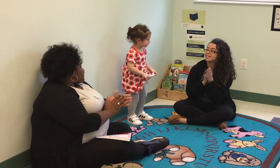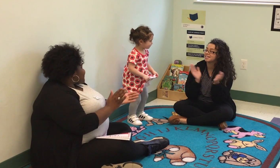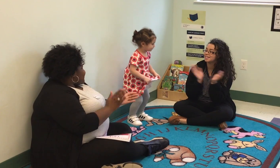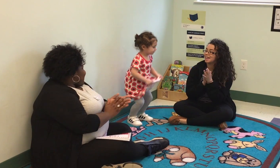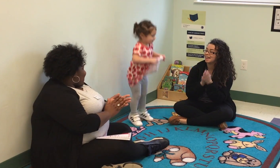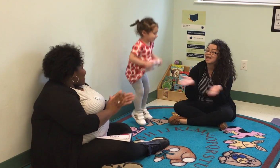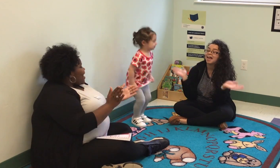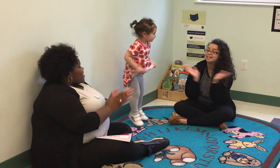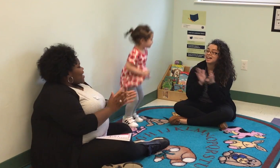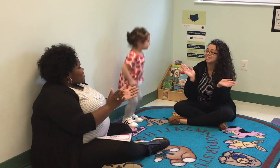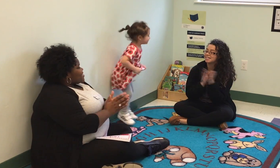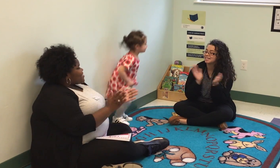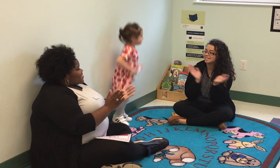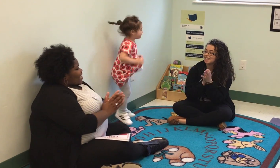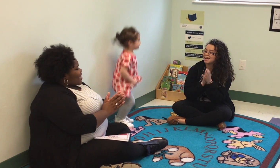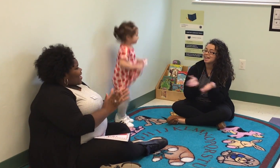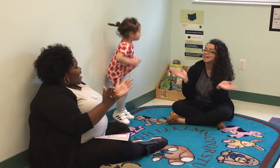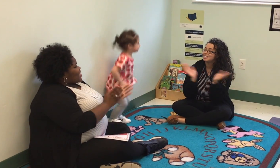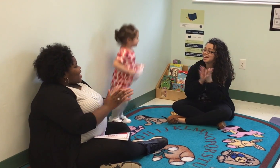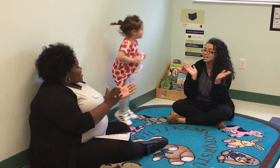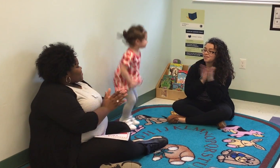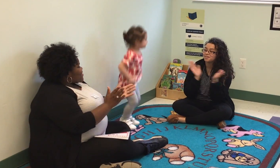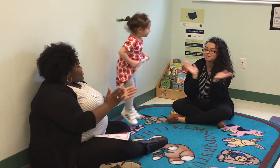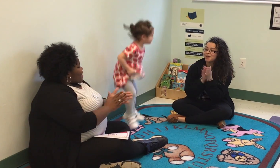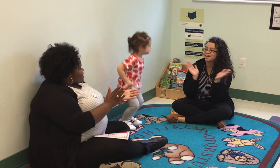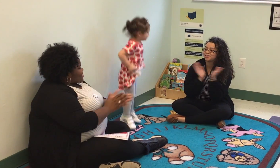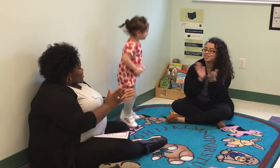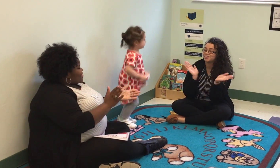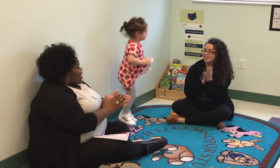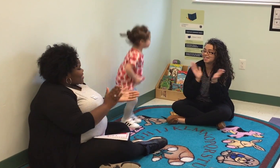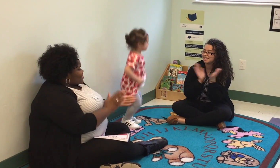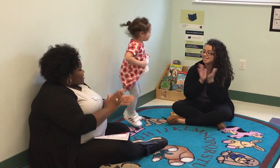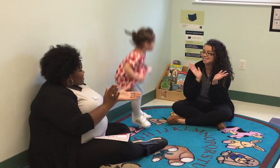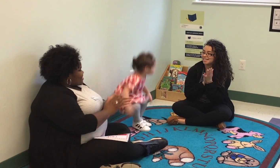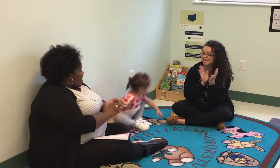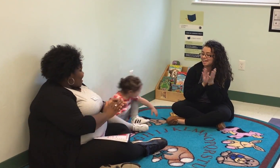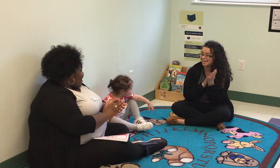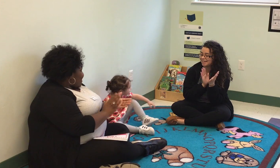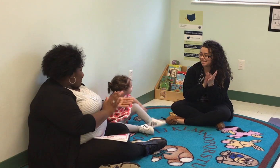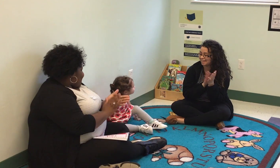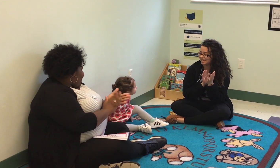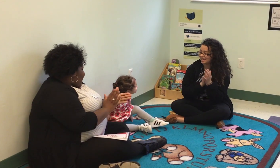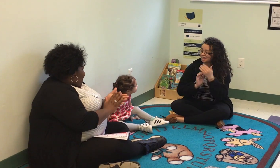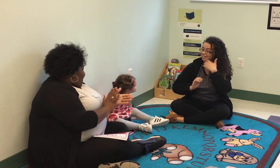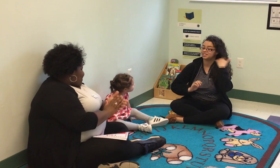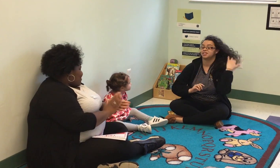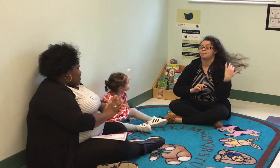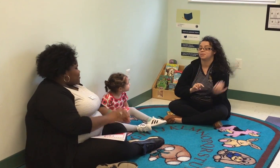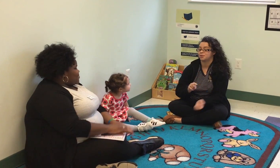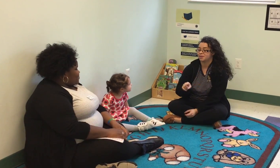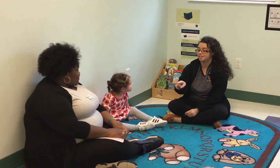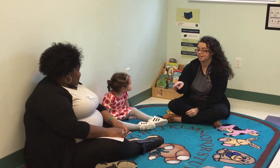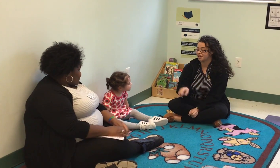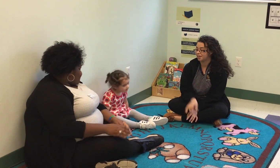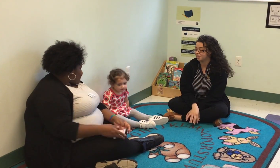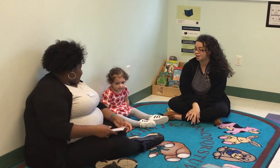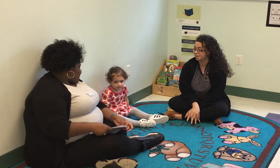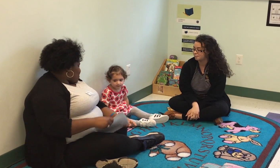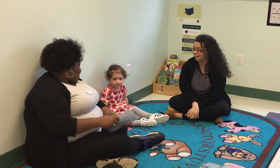here today. Nella's here today. Nella's very special. Nella's here today. Good job. And do you want to sing our color song in